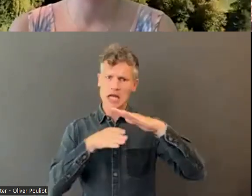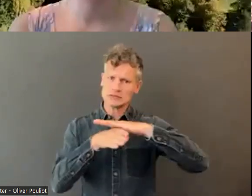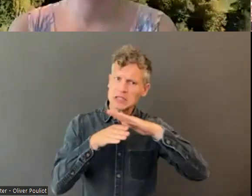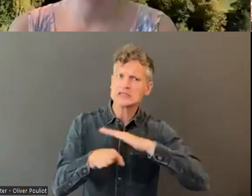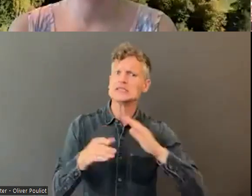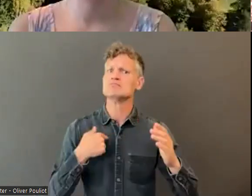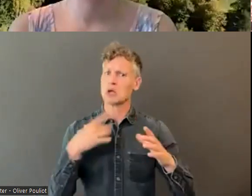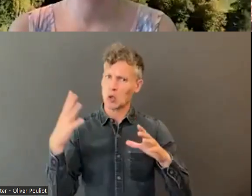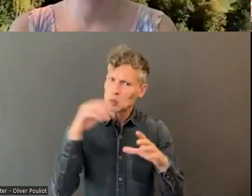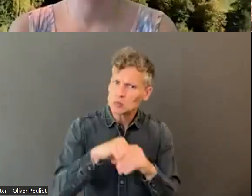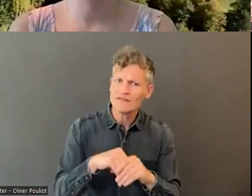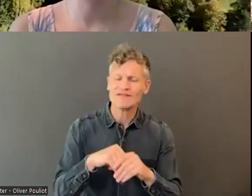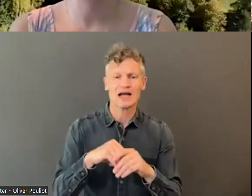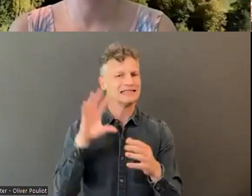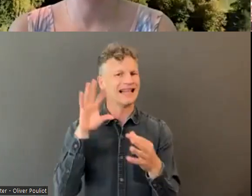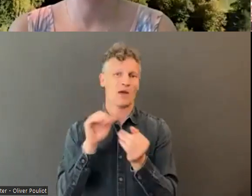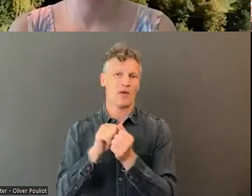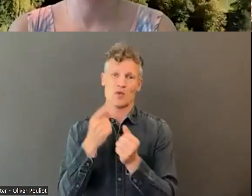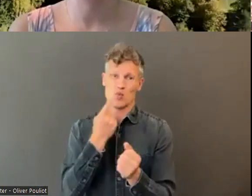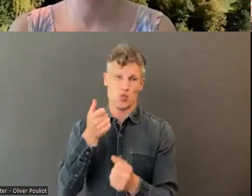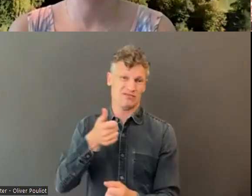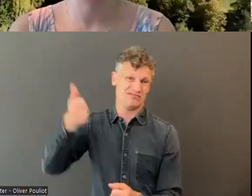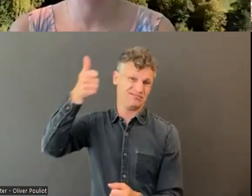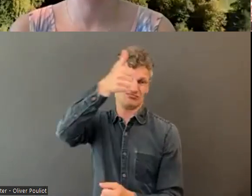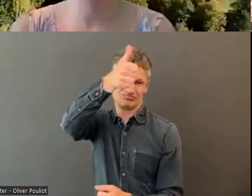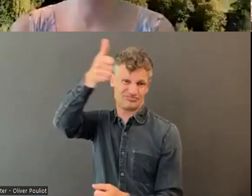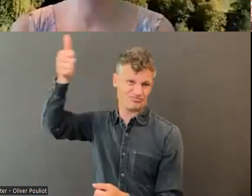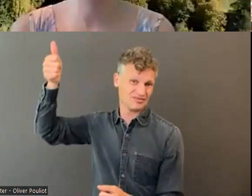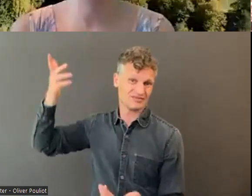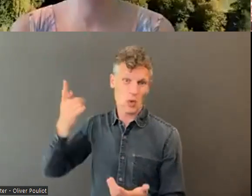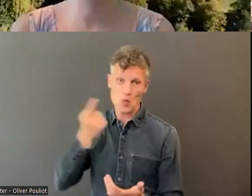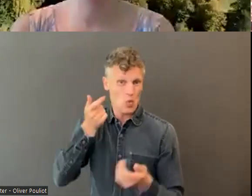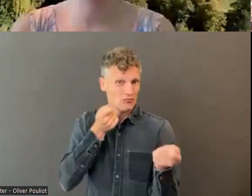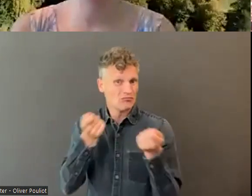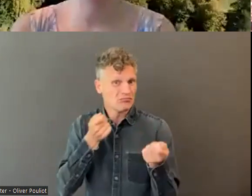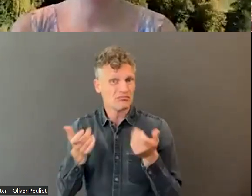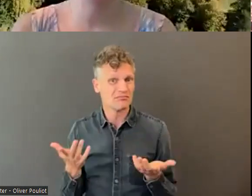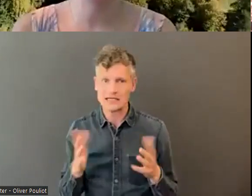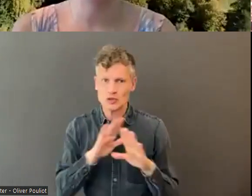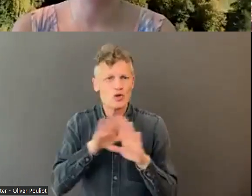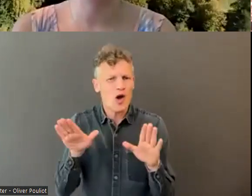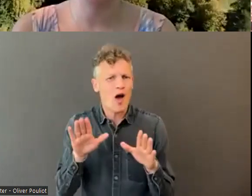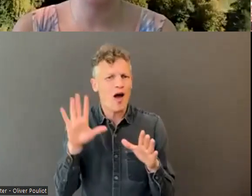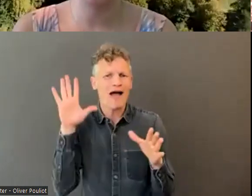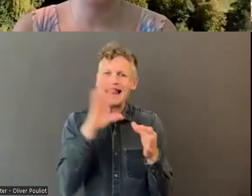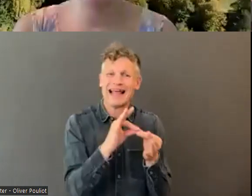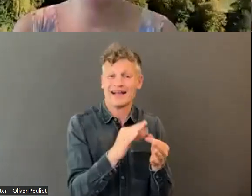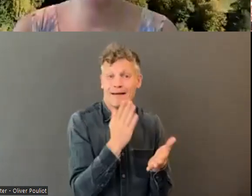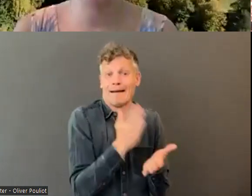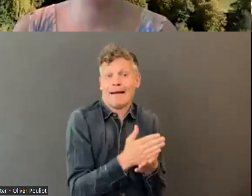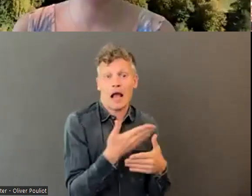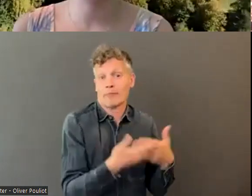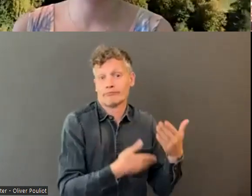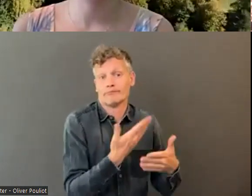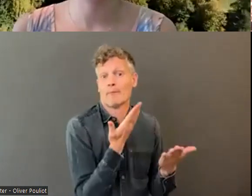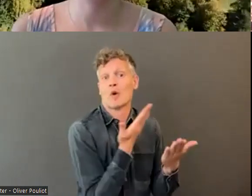it really is about leadership and governance, because it's not a procurement conversation per se, you know what I mean? And if the leadership, your board